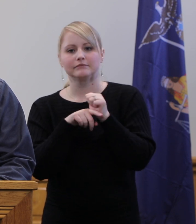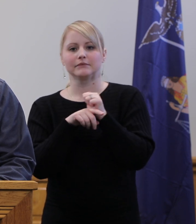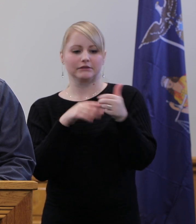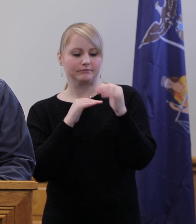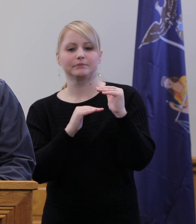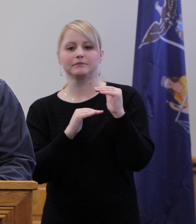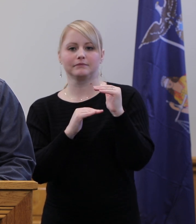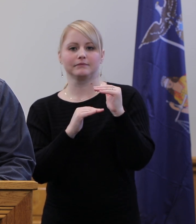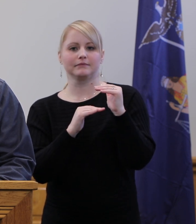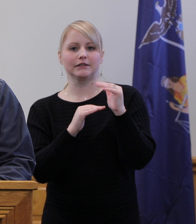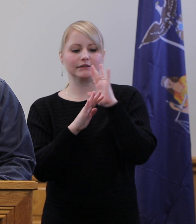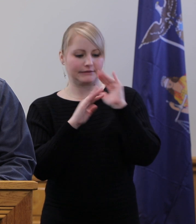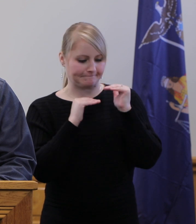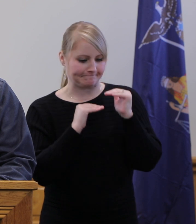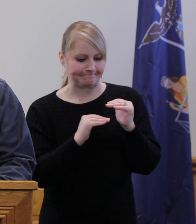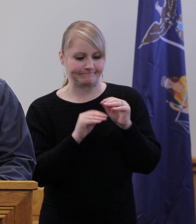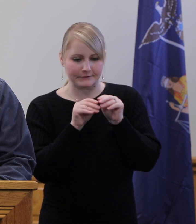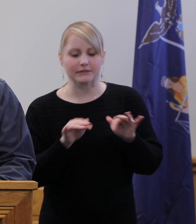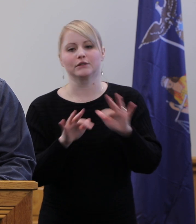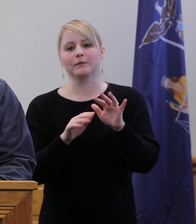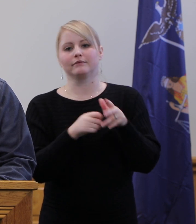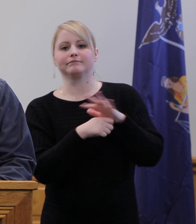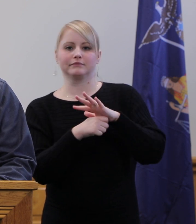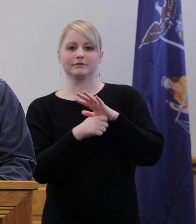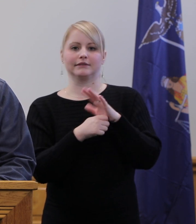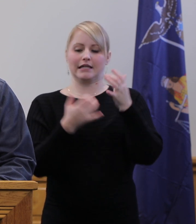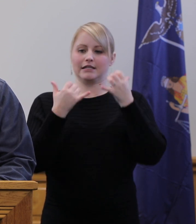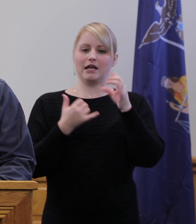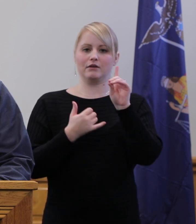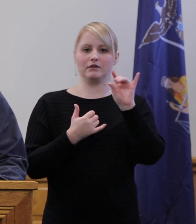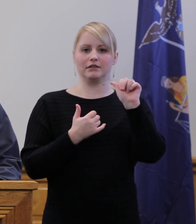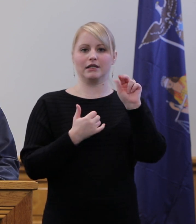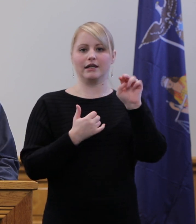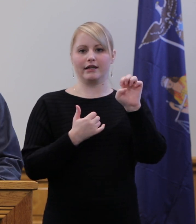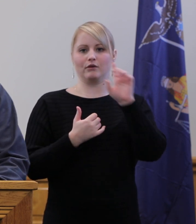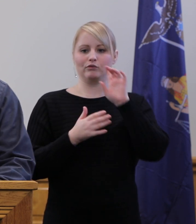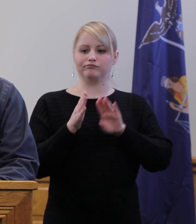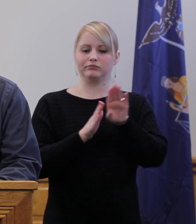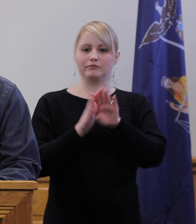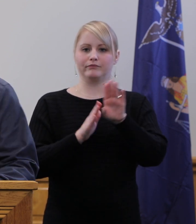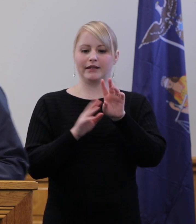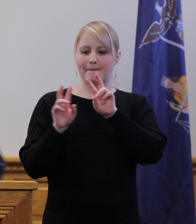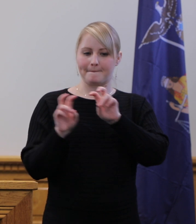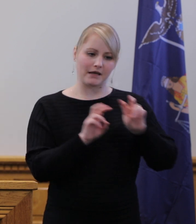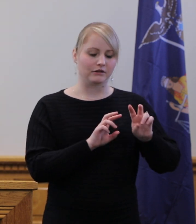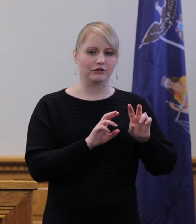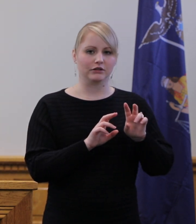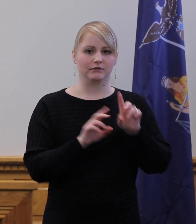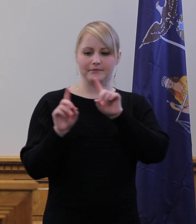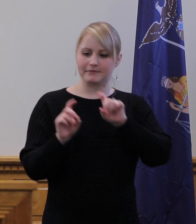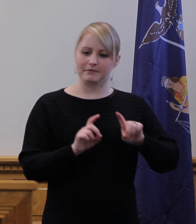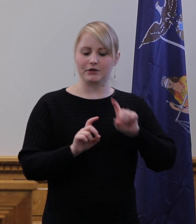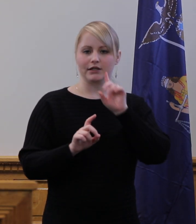controlling COVID-19 in our county. And now, Diane will update us on monitoring and testing over the past week.